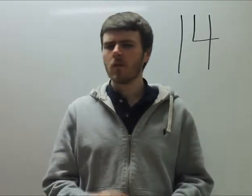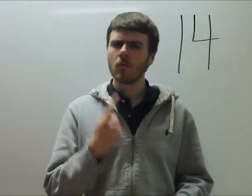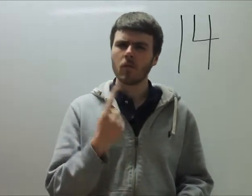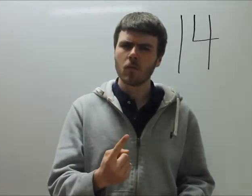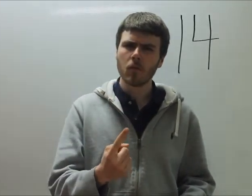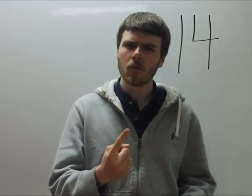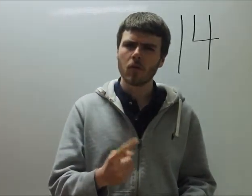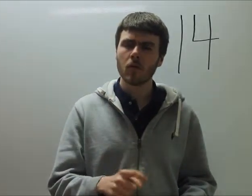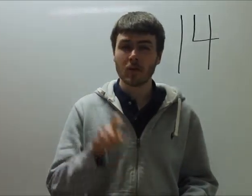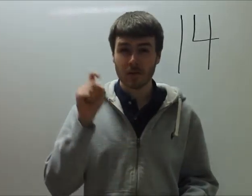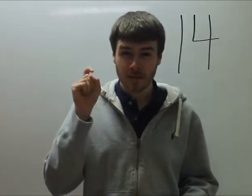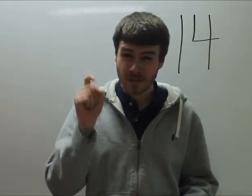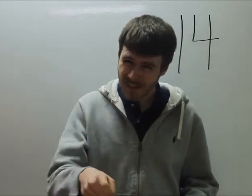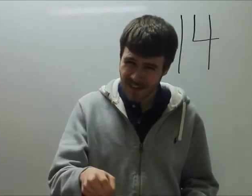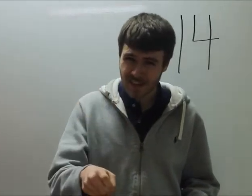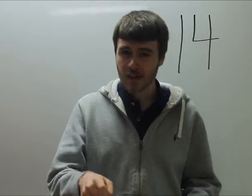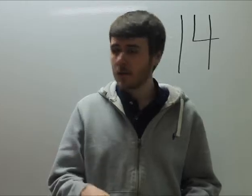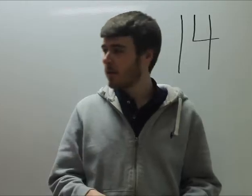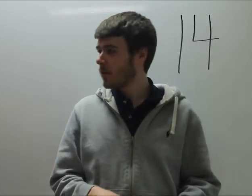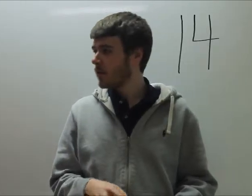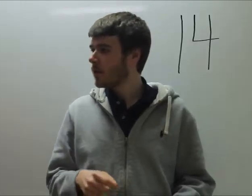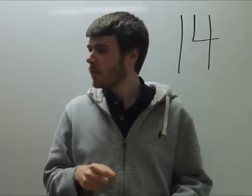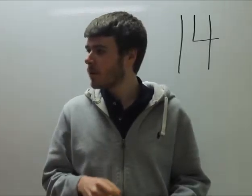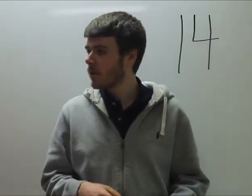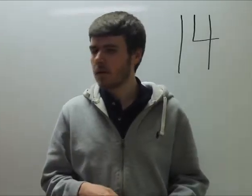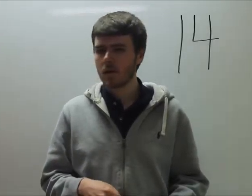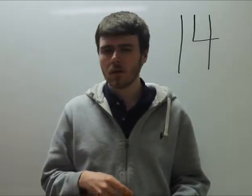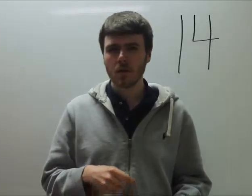One of them has to be true,